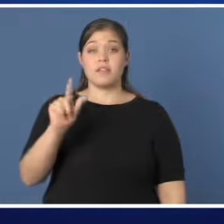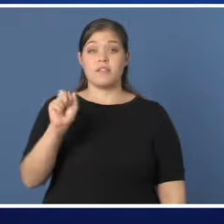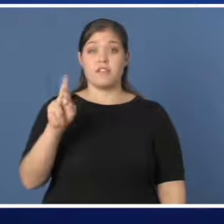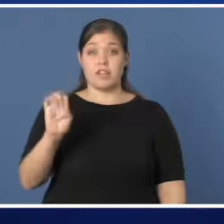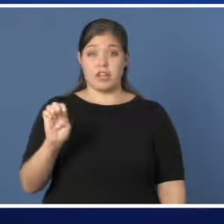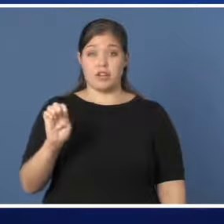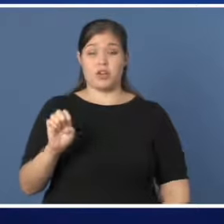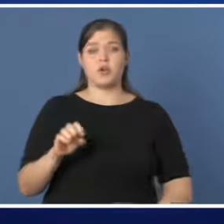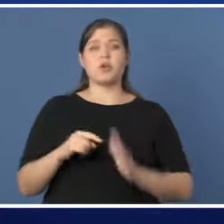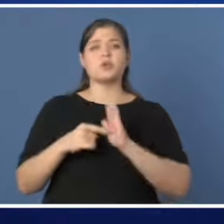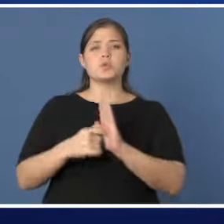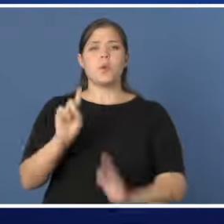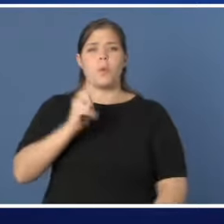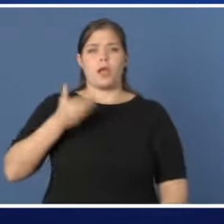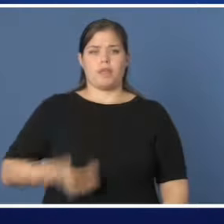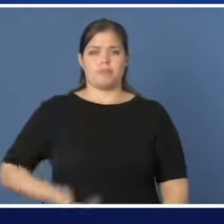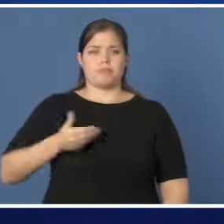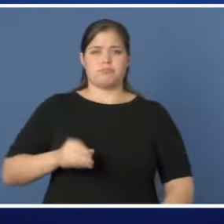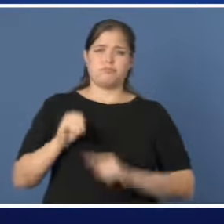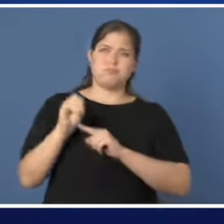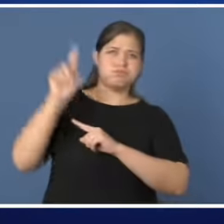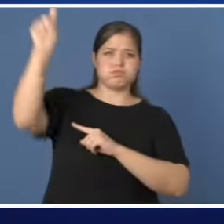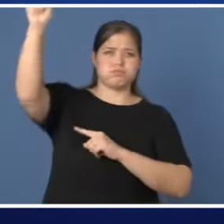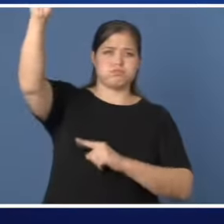Signal flare.